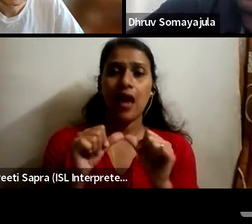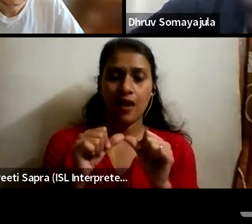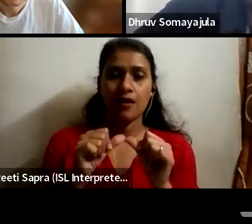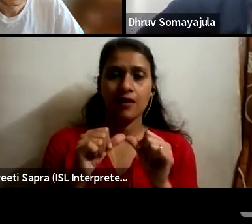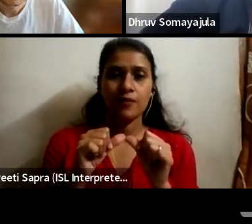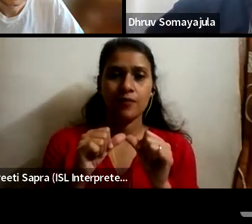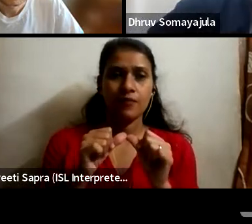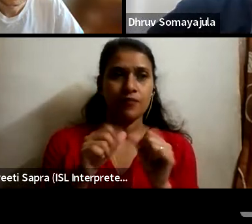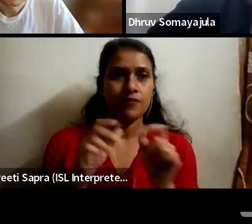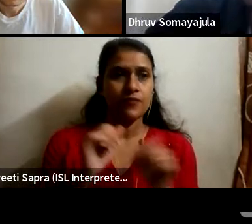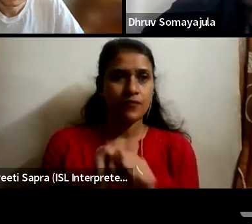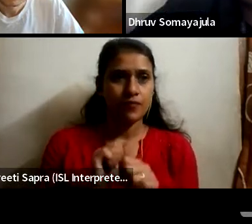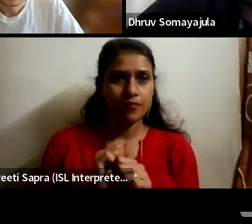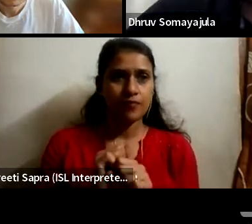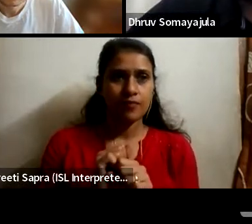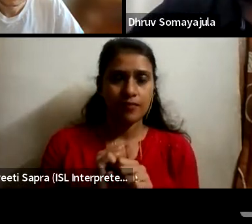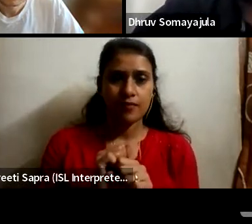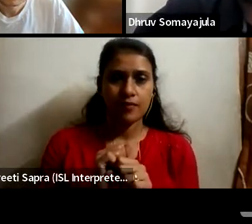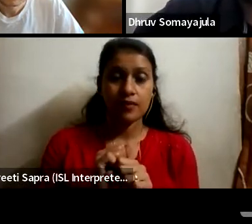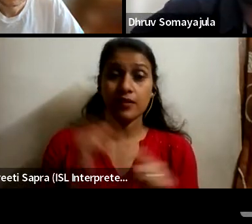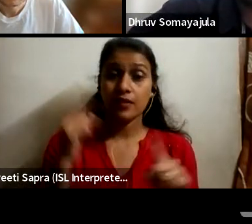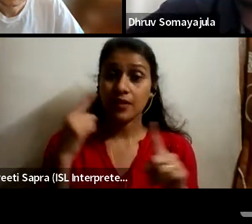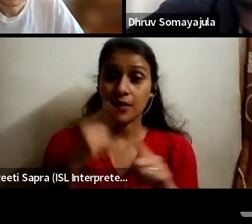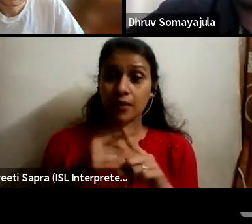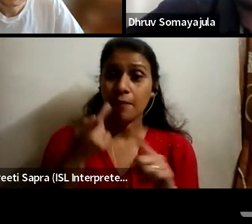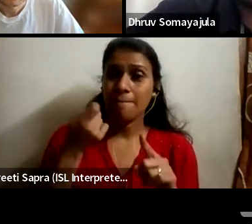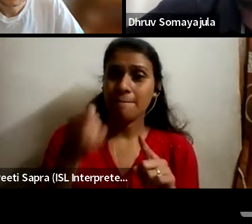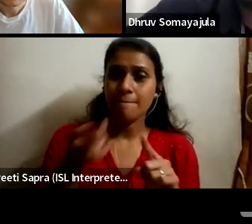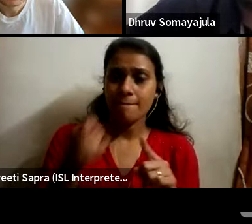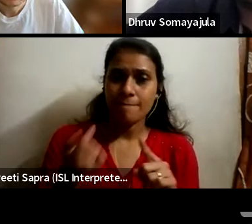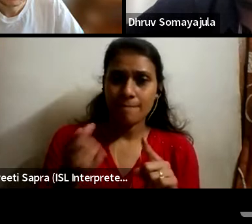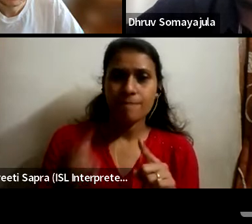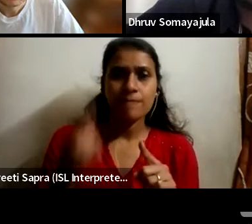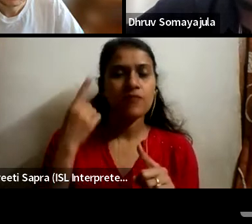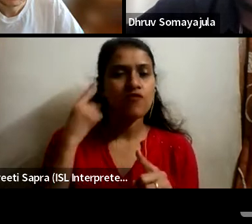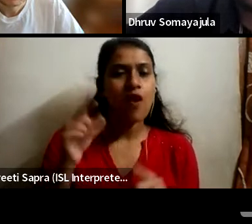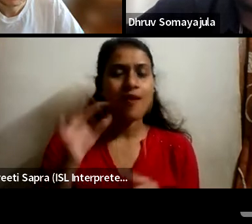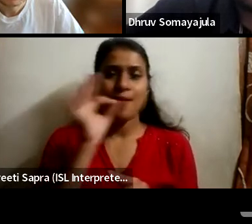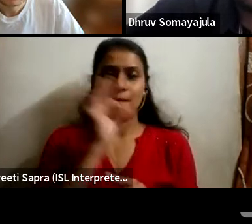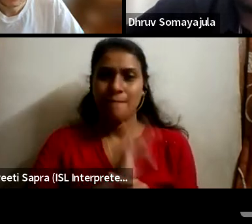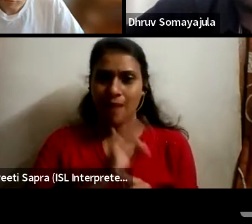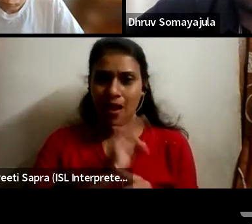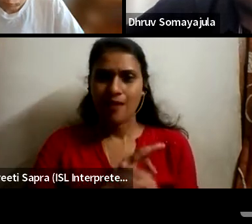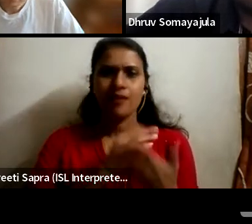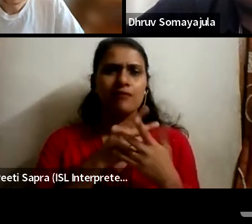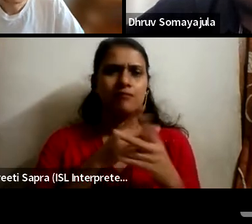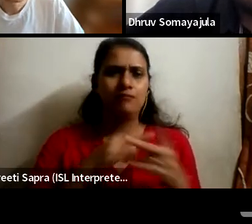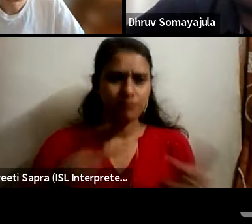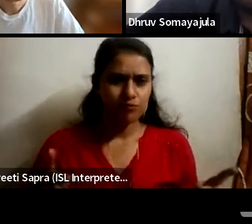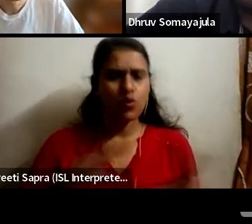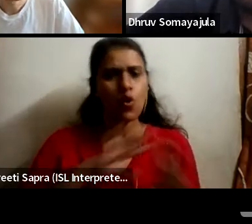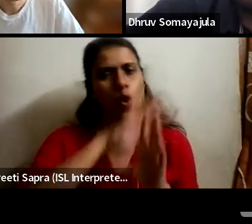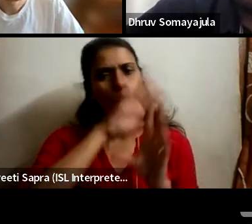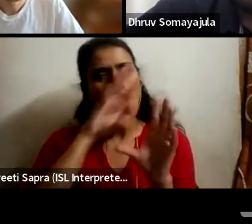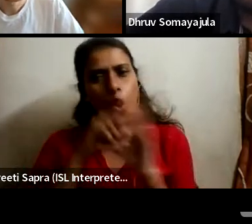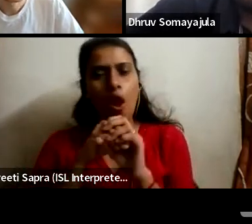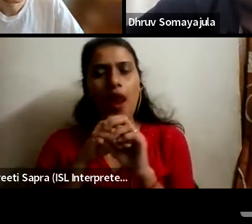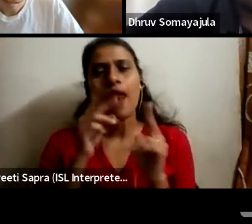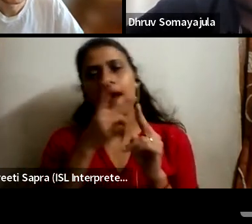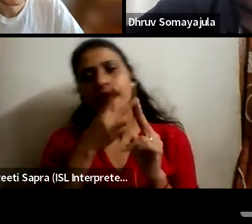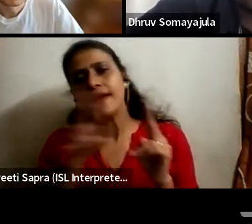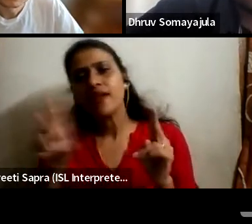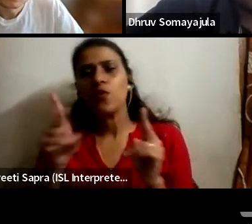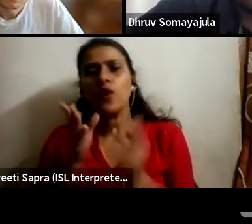priced, and the wages that they're being paid, to the benefits scandal that I mentioned earlier. All of these are just different dimensions